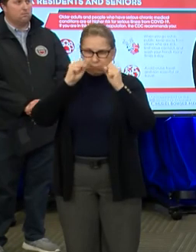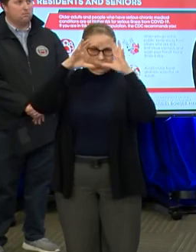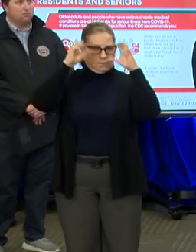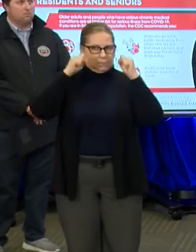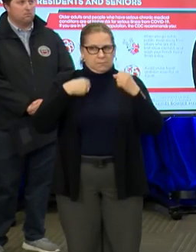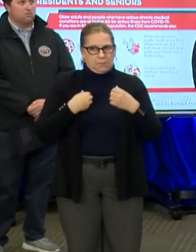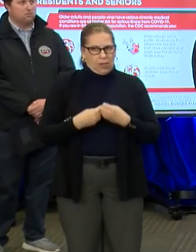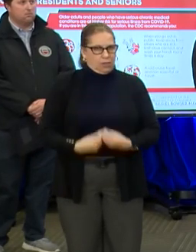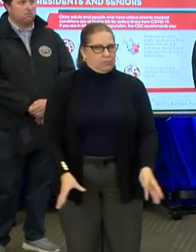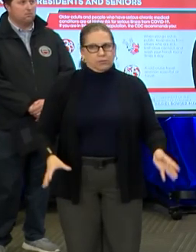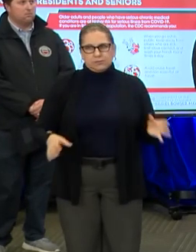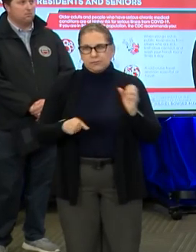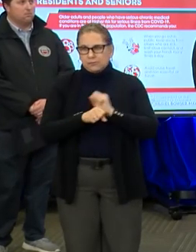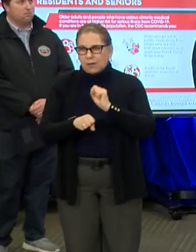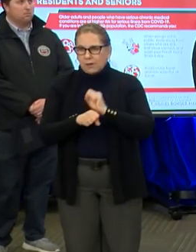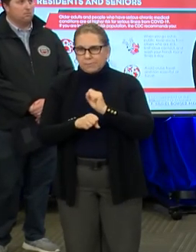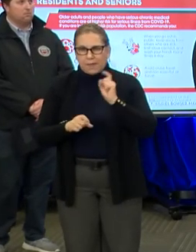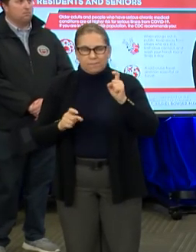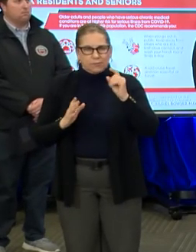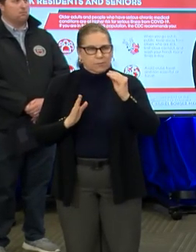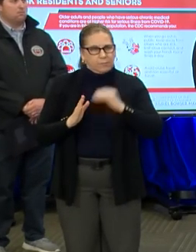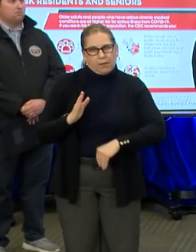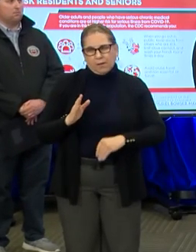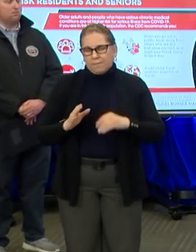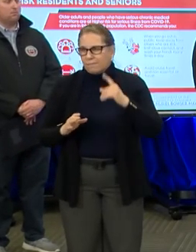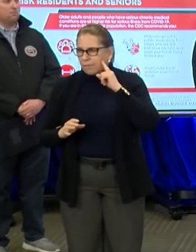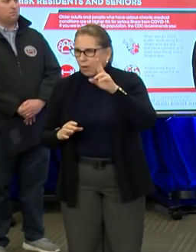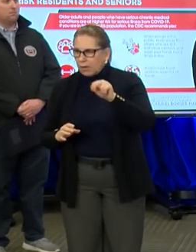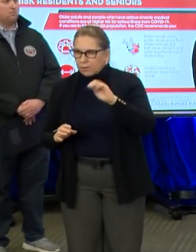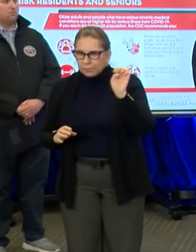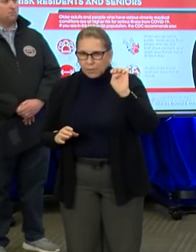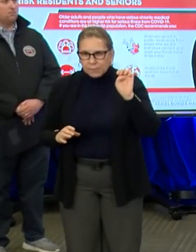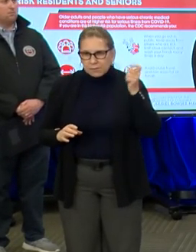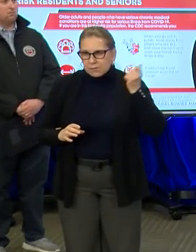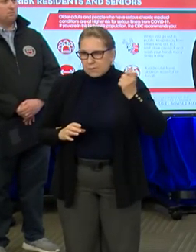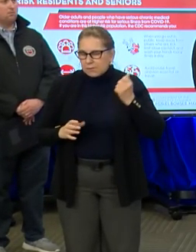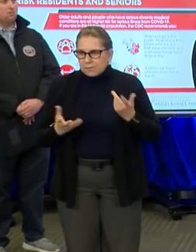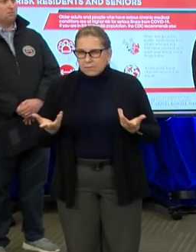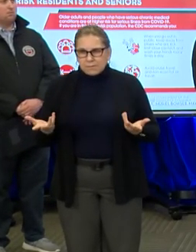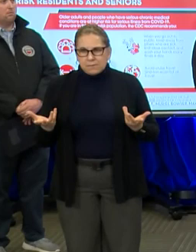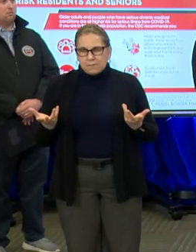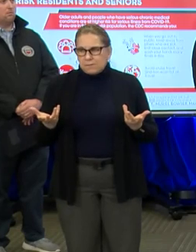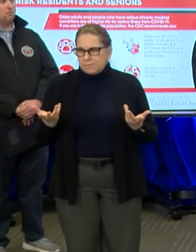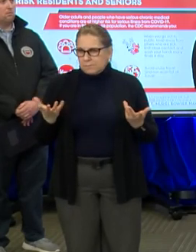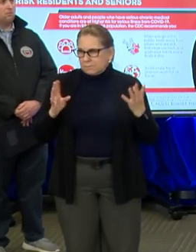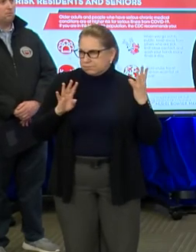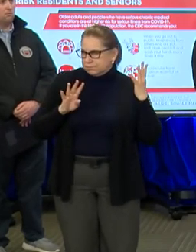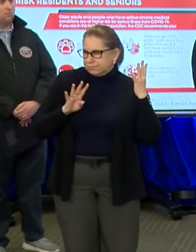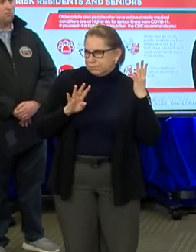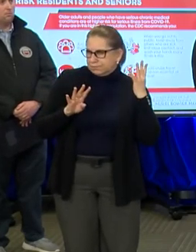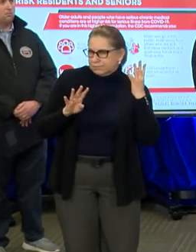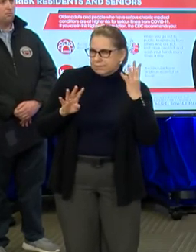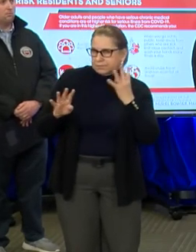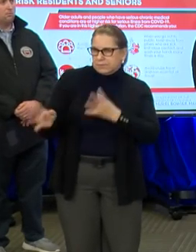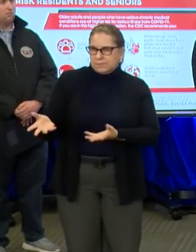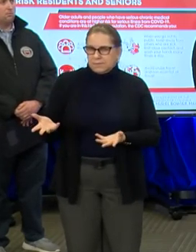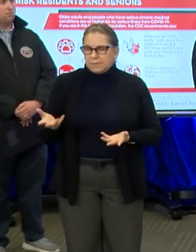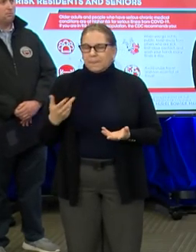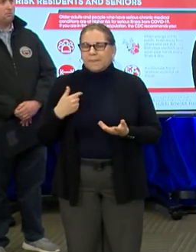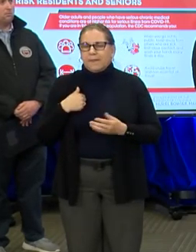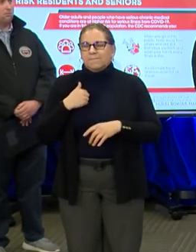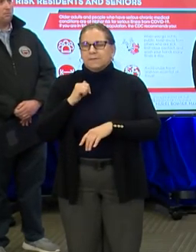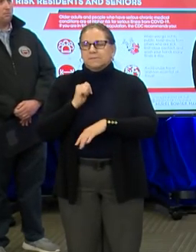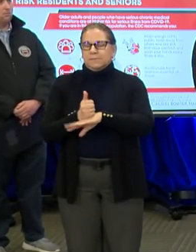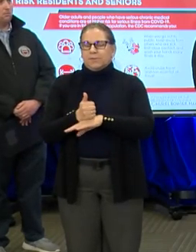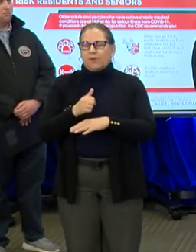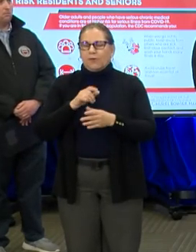claim. We've added some capacity. We were able to get a call center,